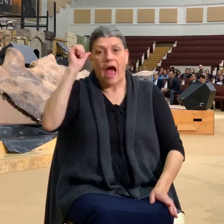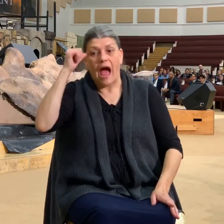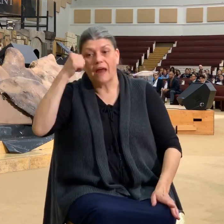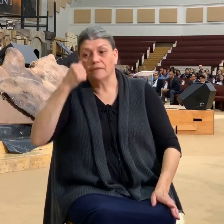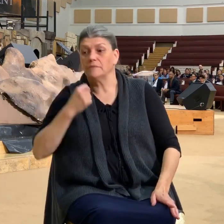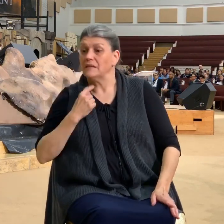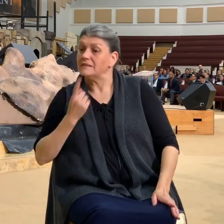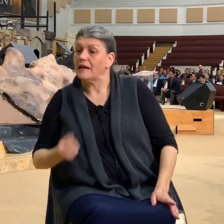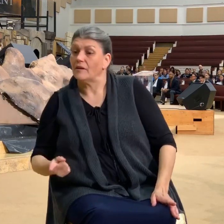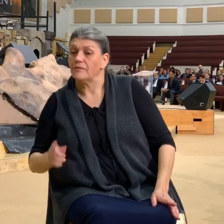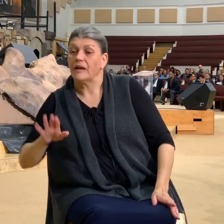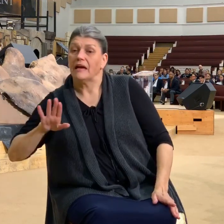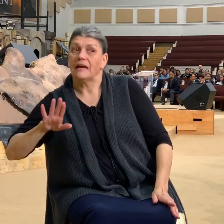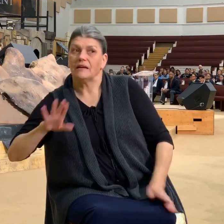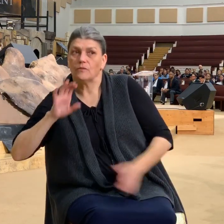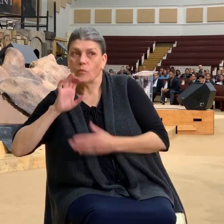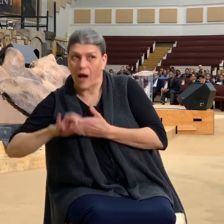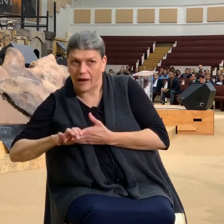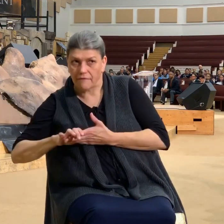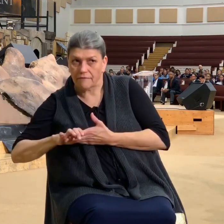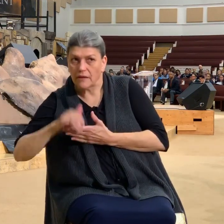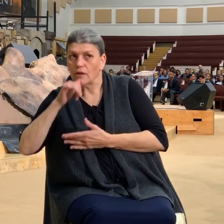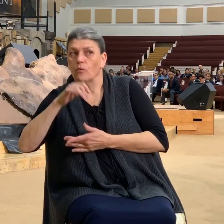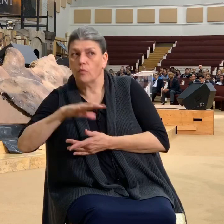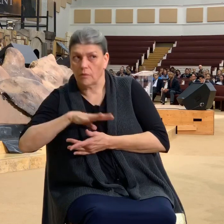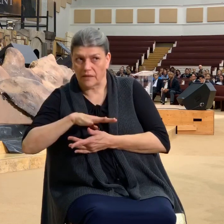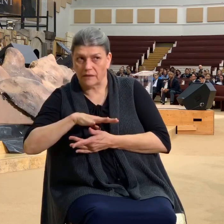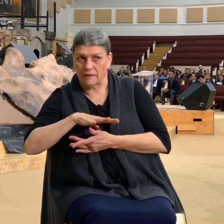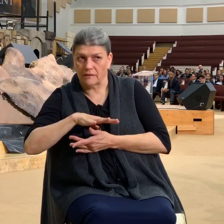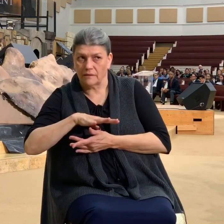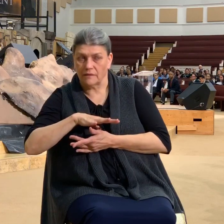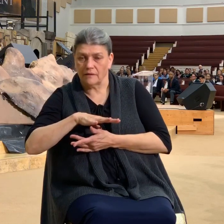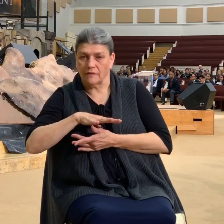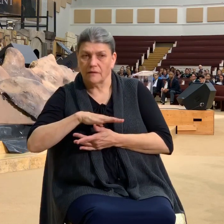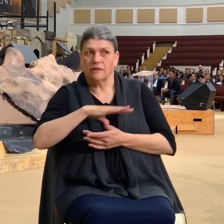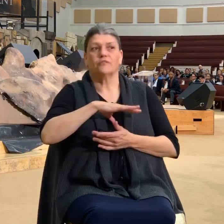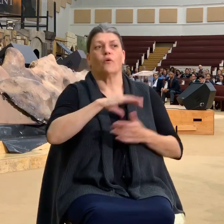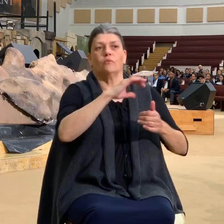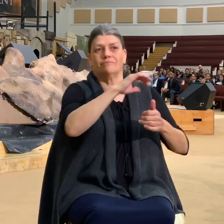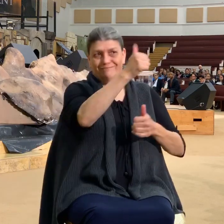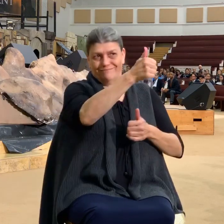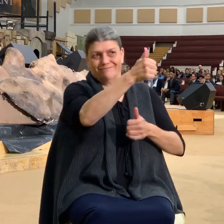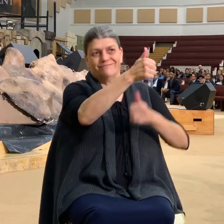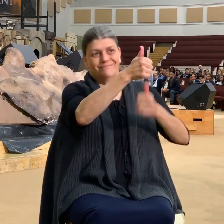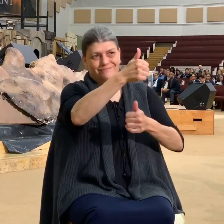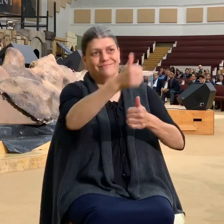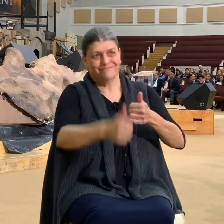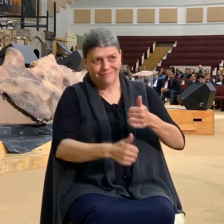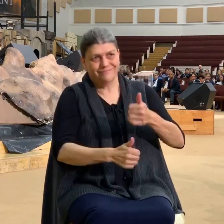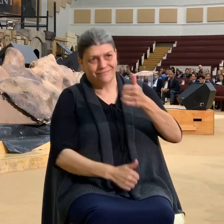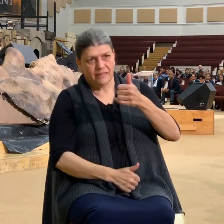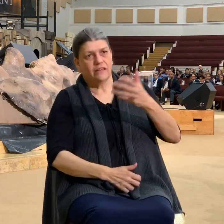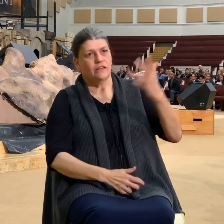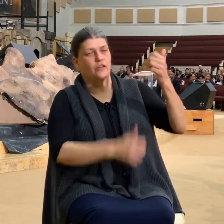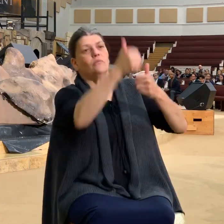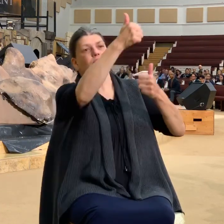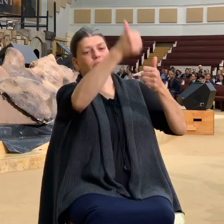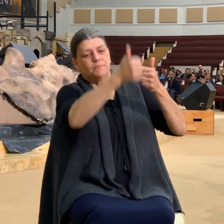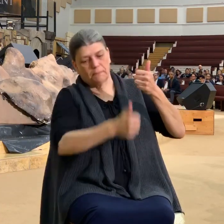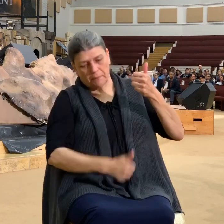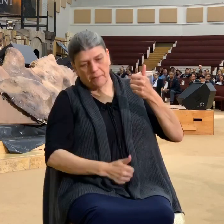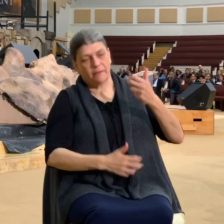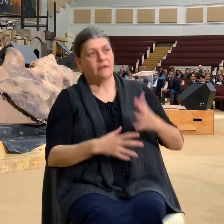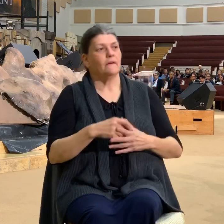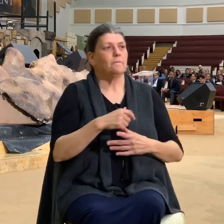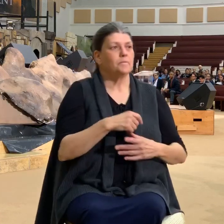to his wife, the woman, Eve, and says, "We're not going to eat of it.